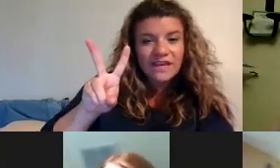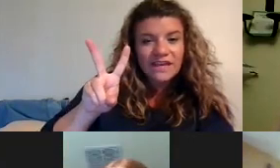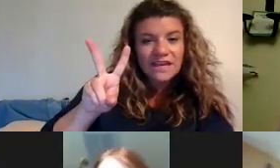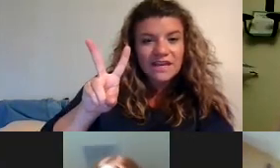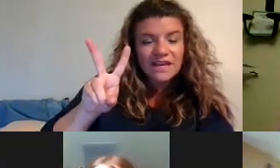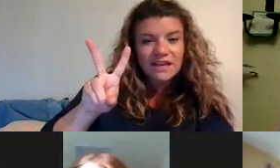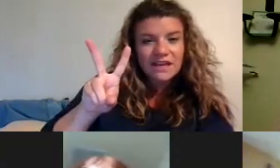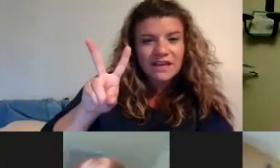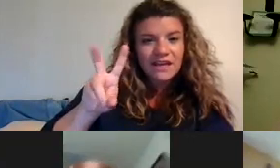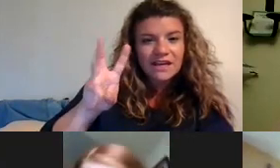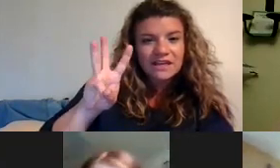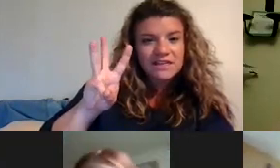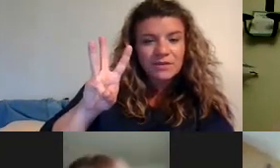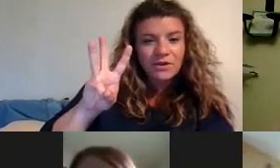V, W,